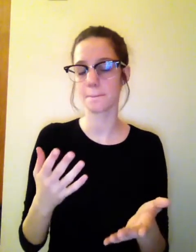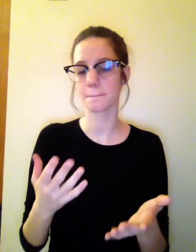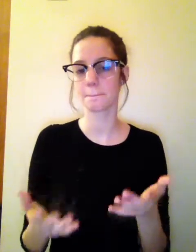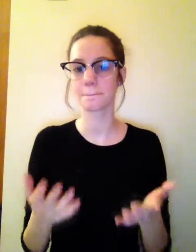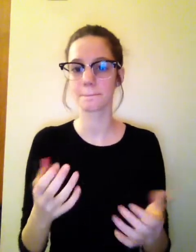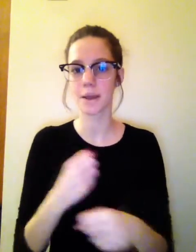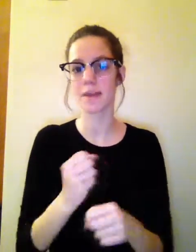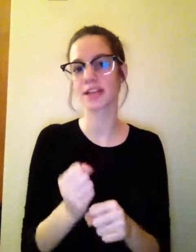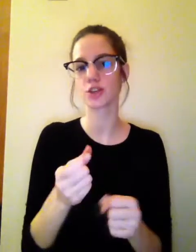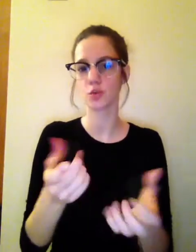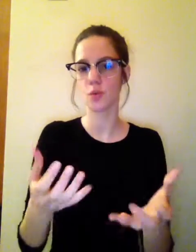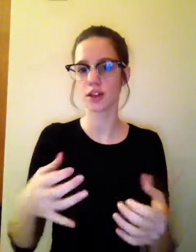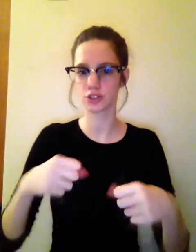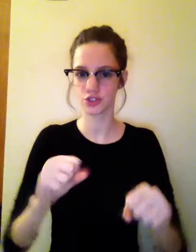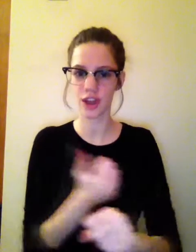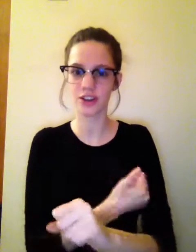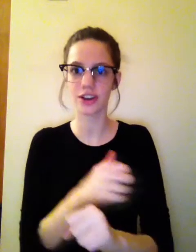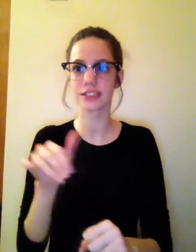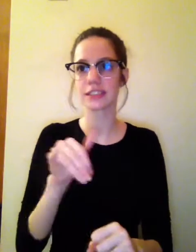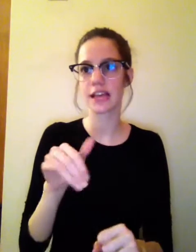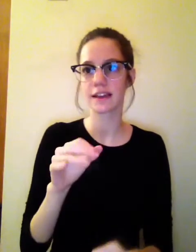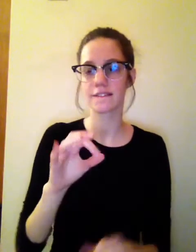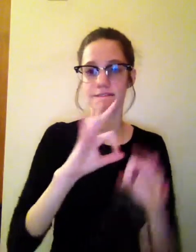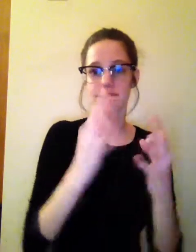history, early drug use, and mental disorders.